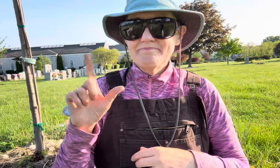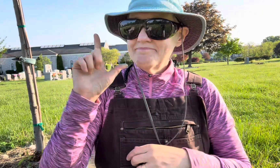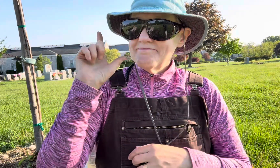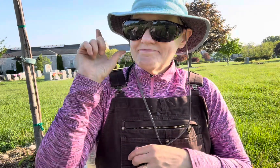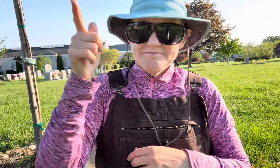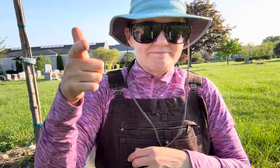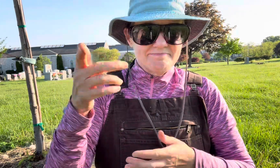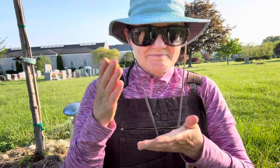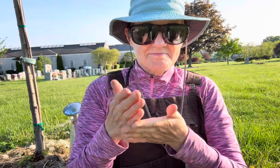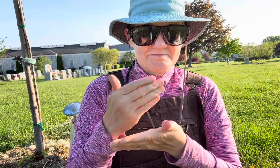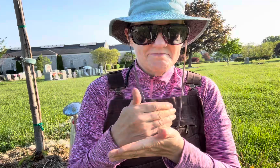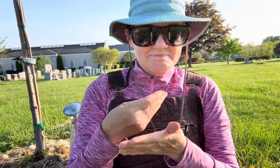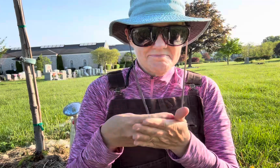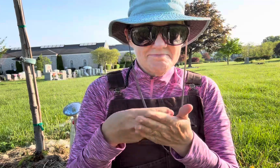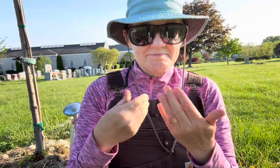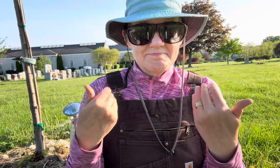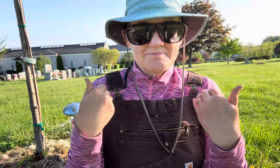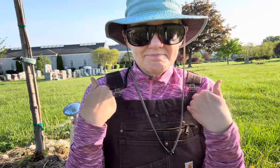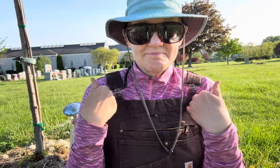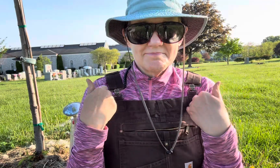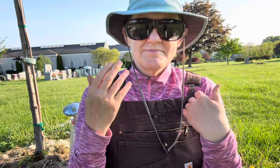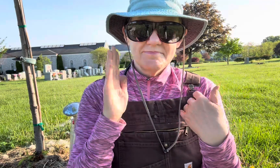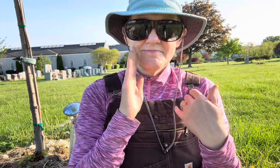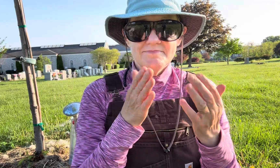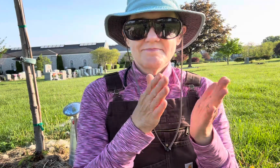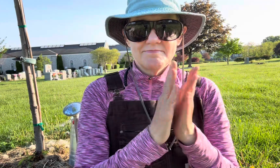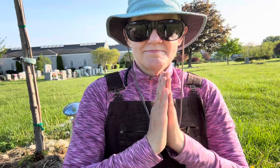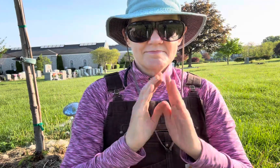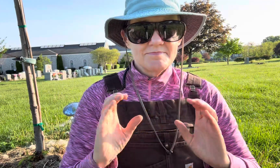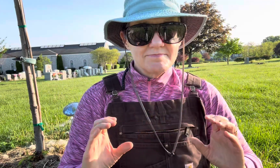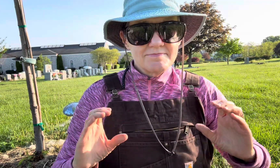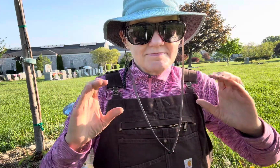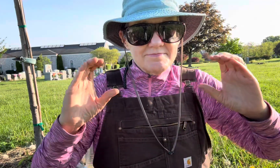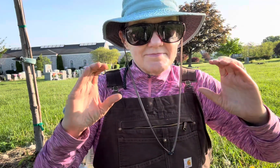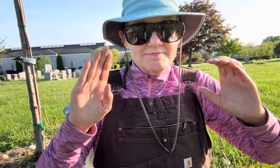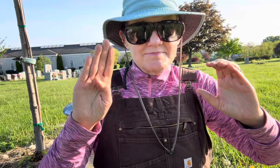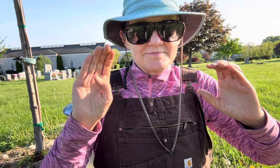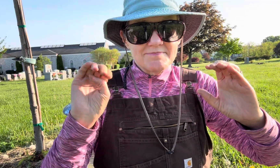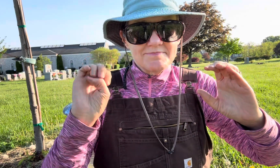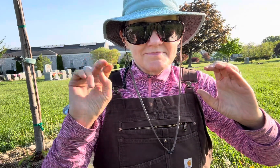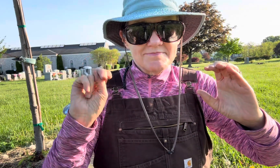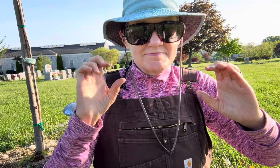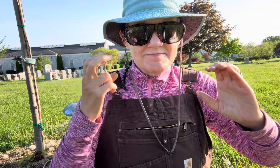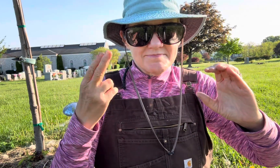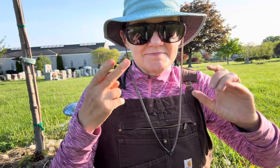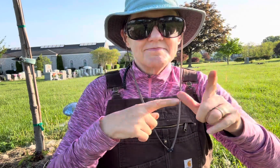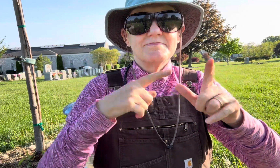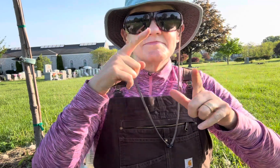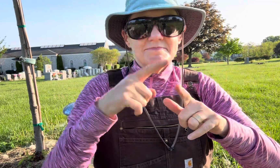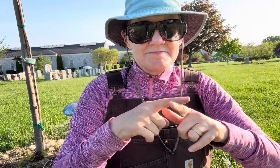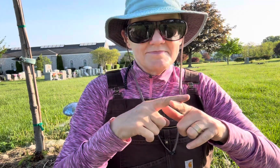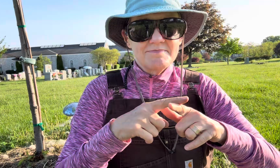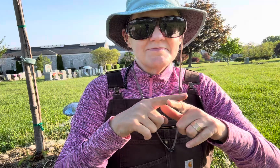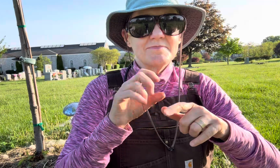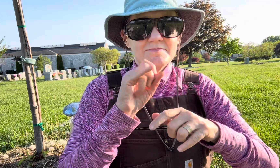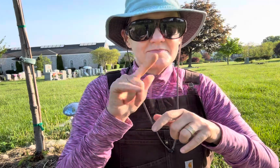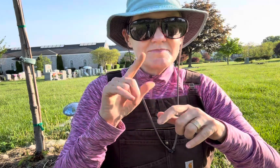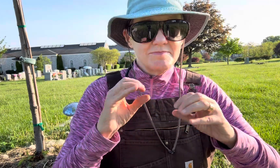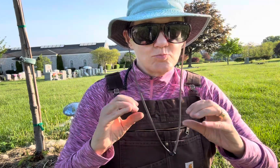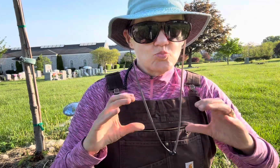was just burying the bench. So later, when we have the money in the budget, I'm going to ask them to raise this bench. Then I can